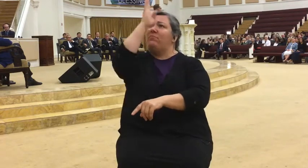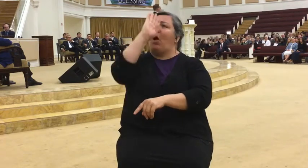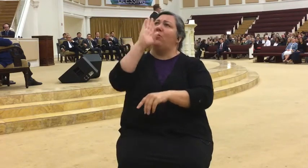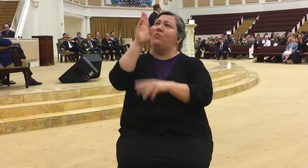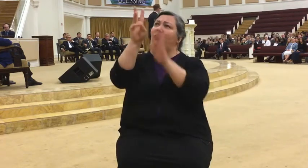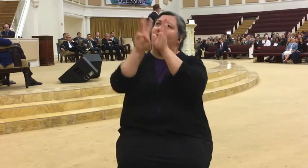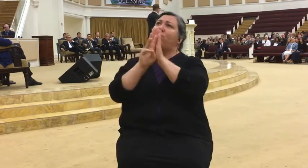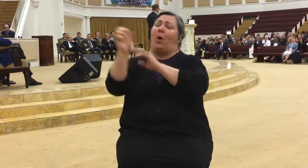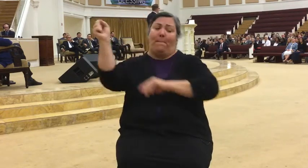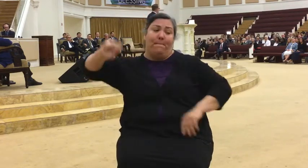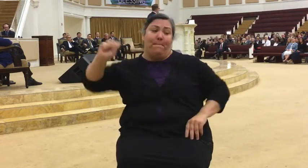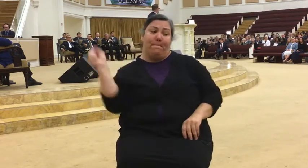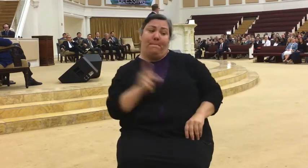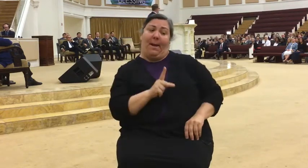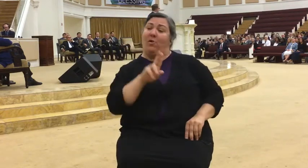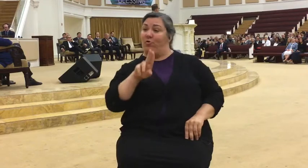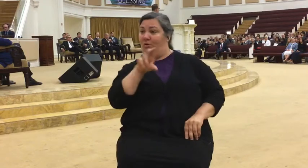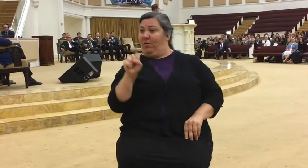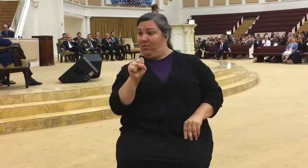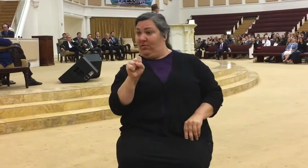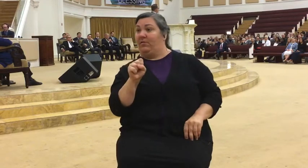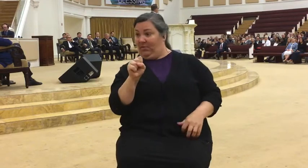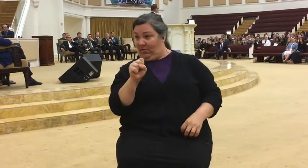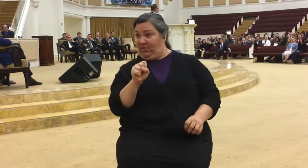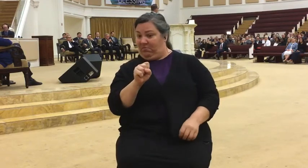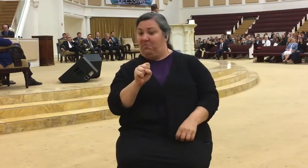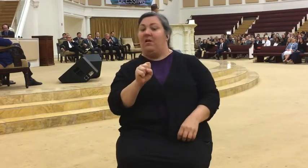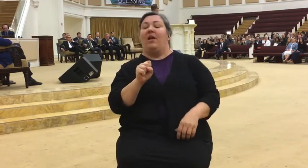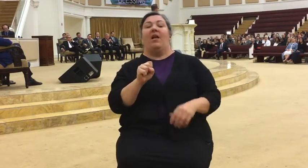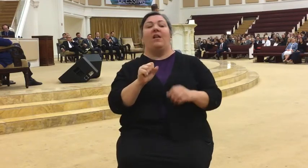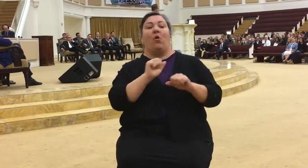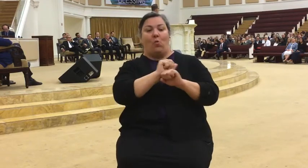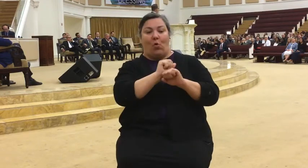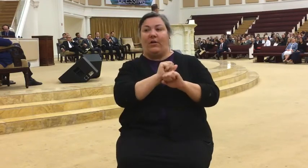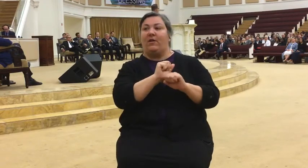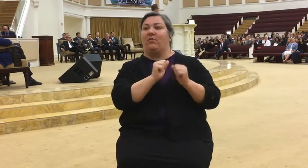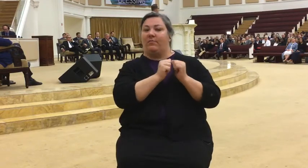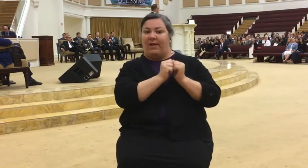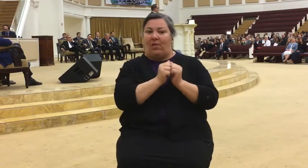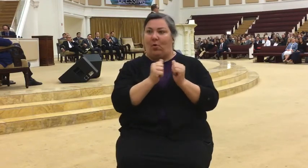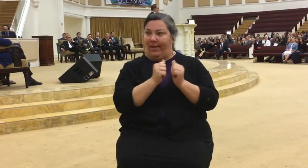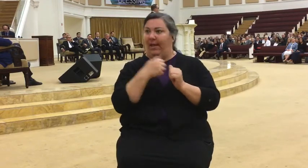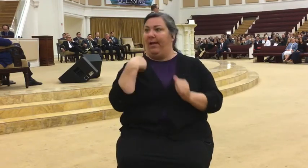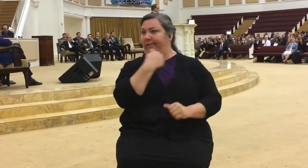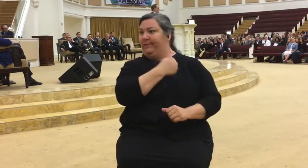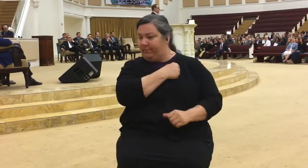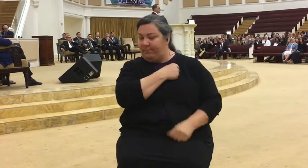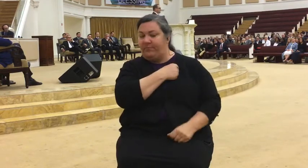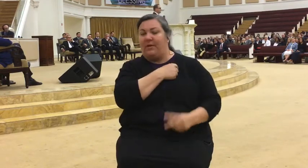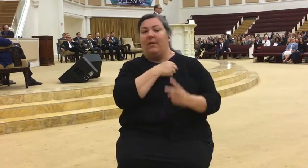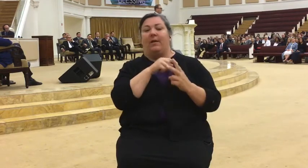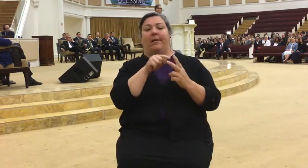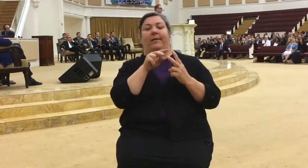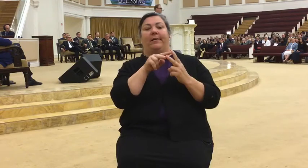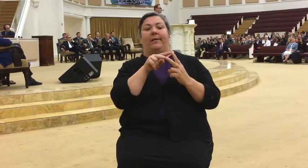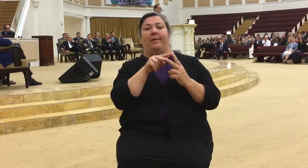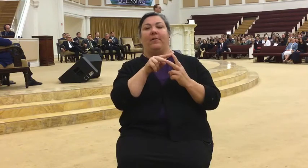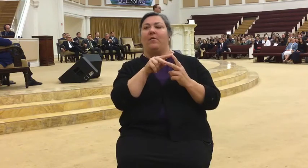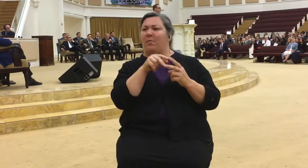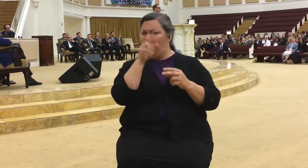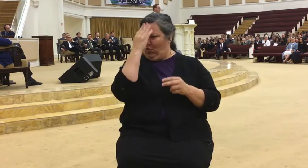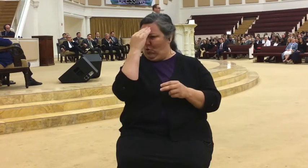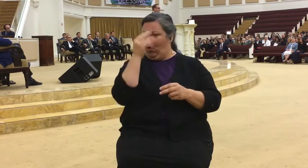back to the United States, where they were working with us. As you remember, they were pastoring with us in our